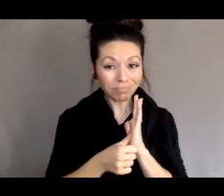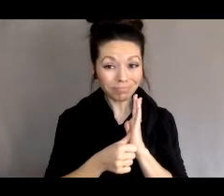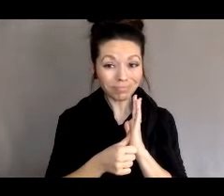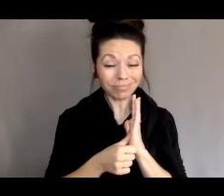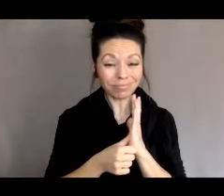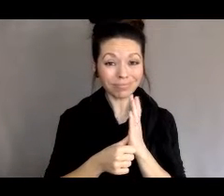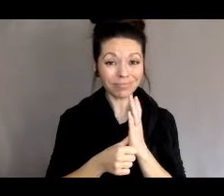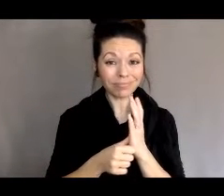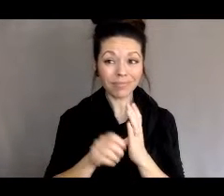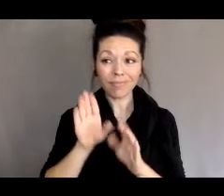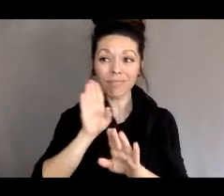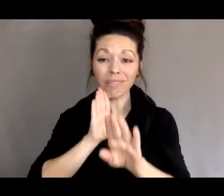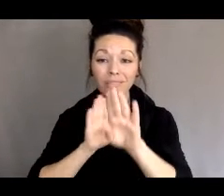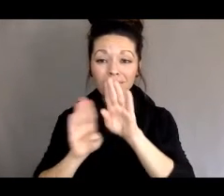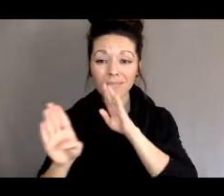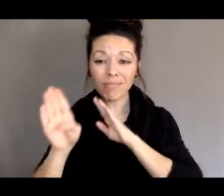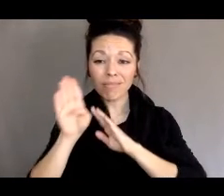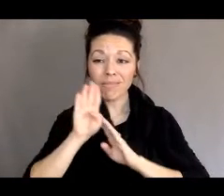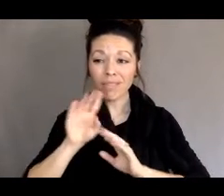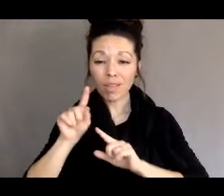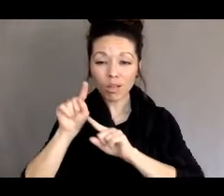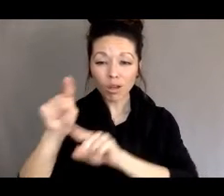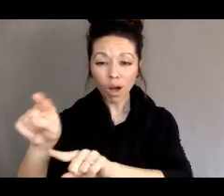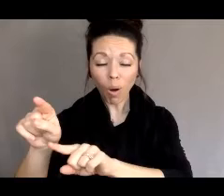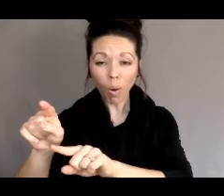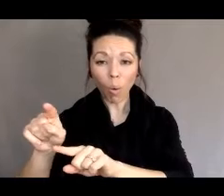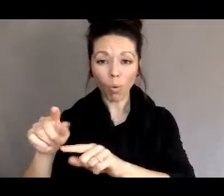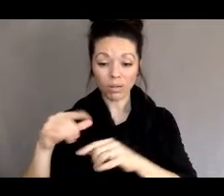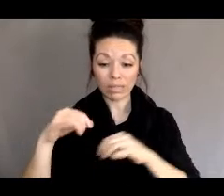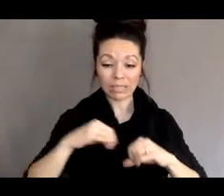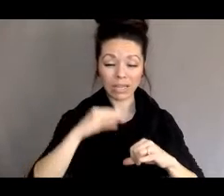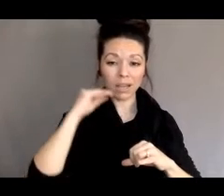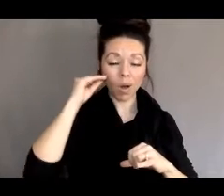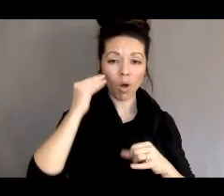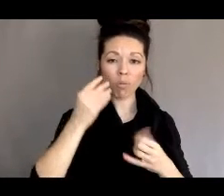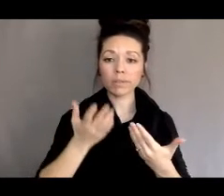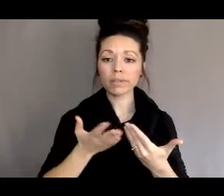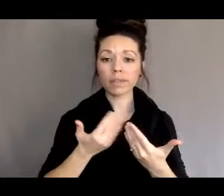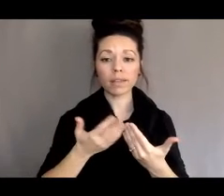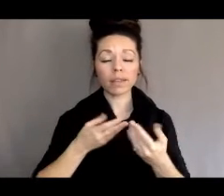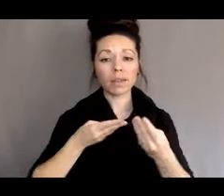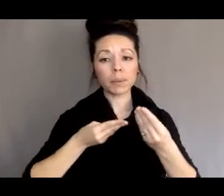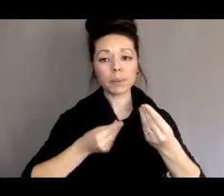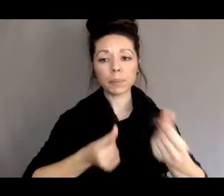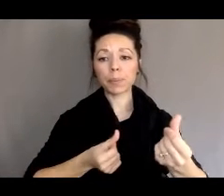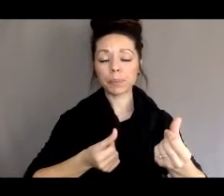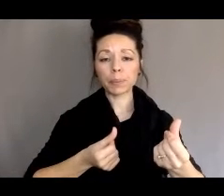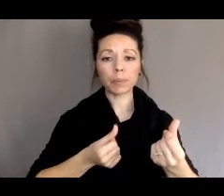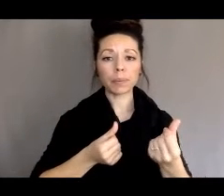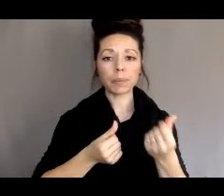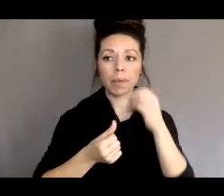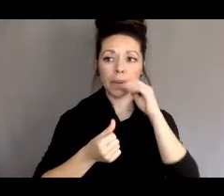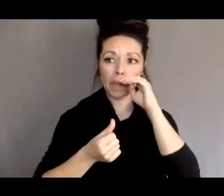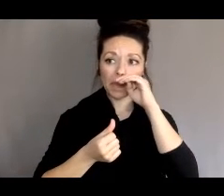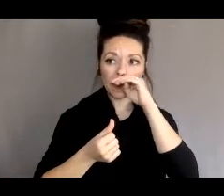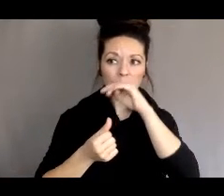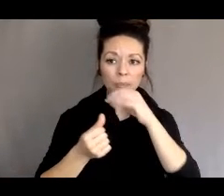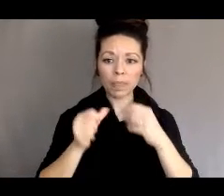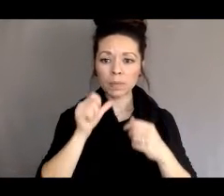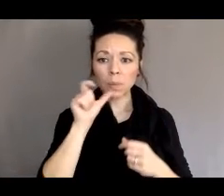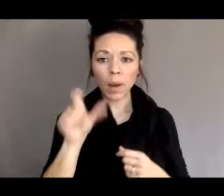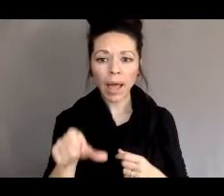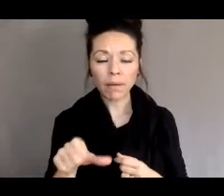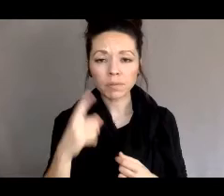experience to vote in the comfort of your home than having to go to a polling place, having to wonder